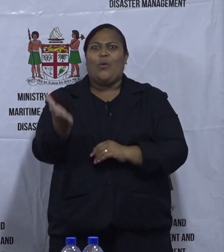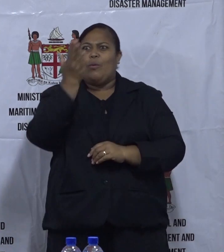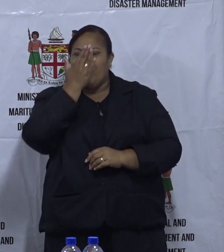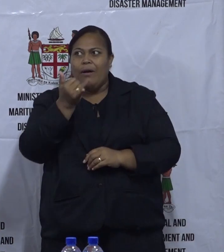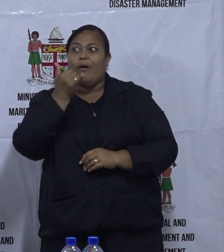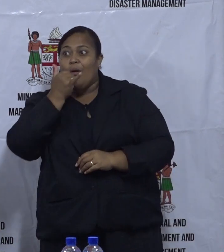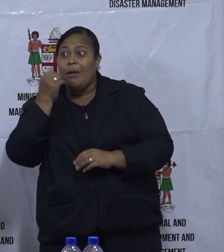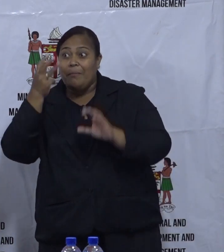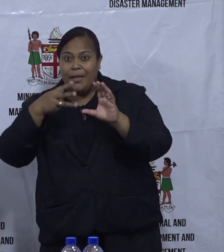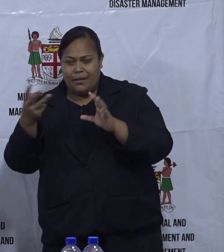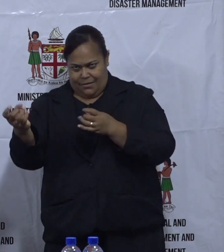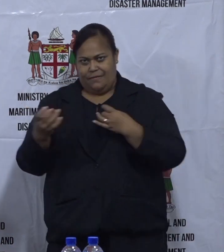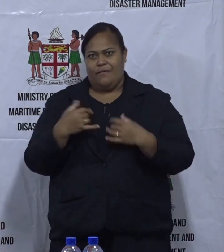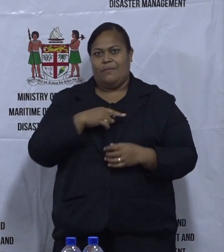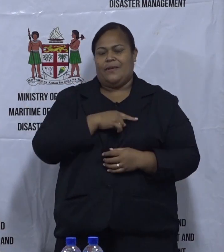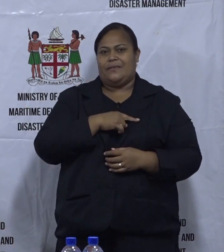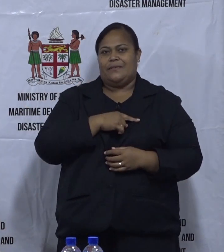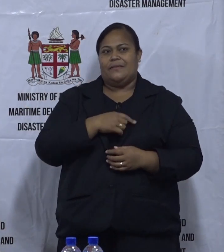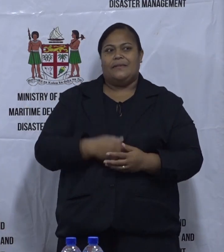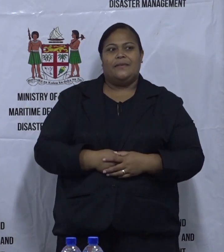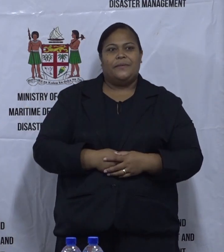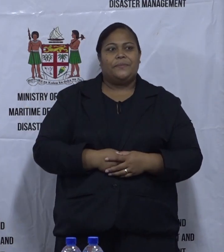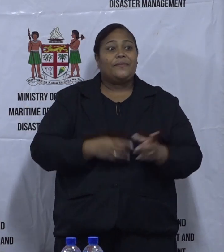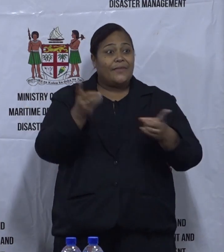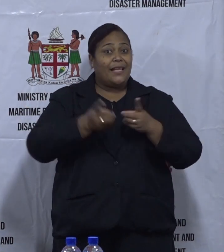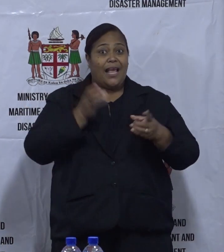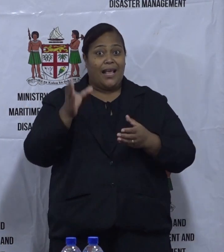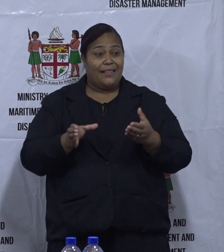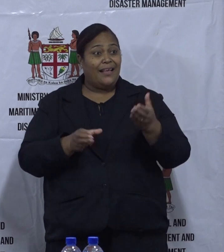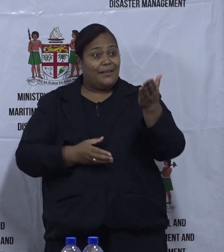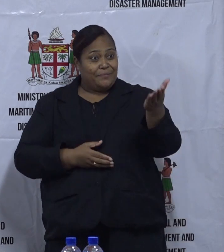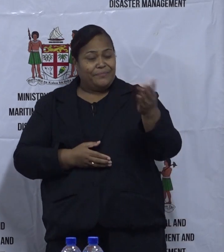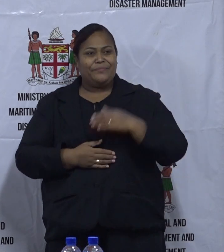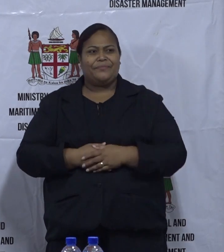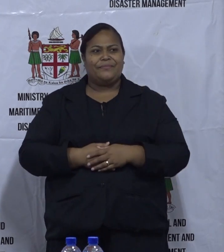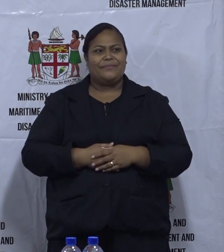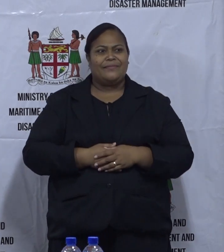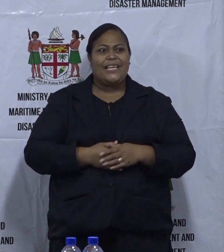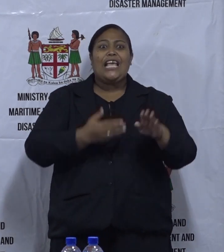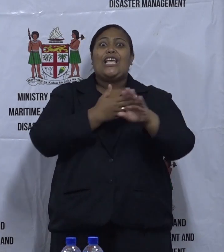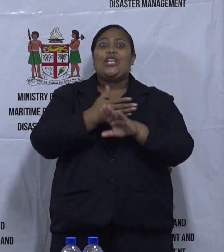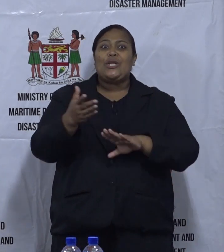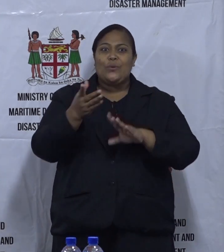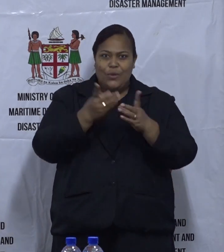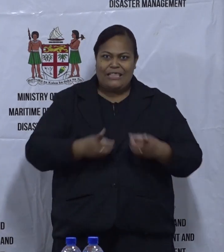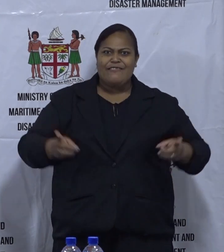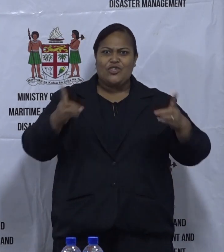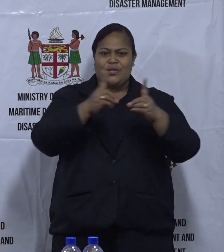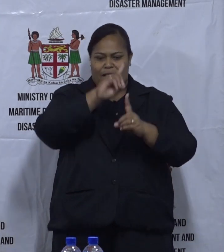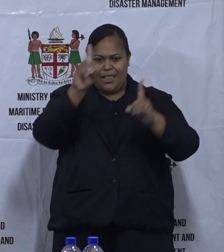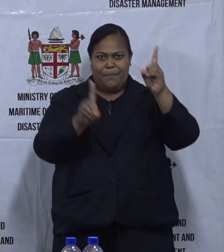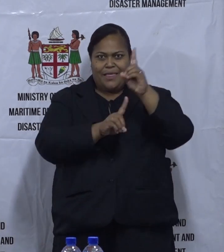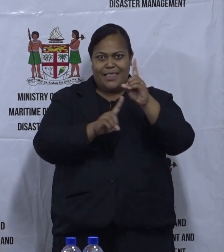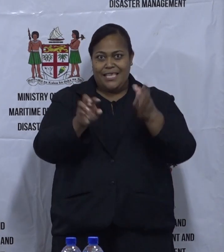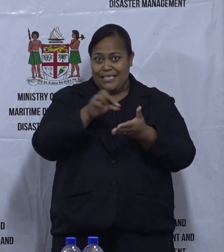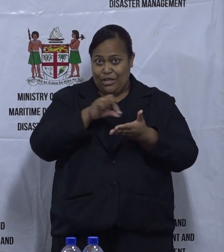rescues. Please do let us know. Director is there, and of course our new divisional deputy secretary. We would be